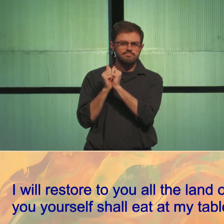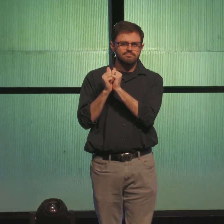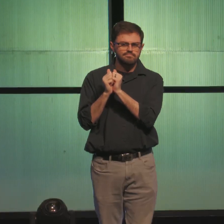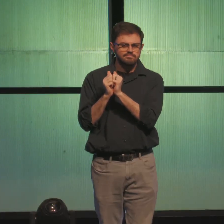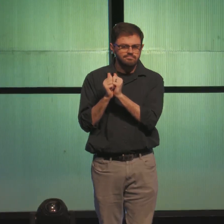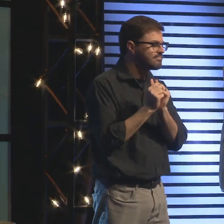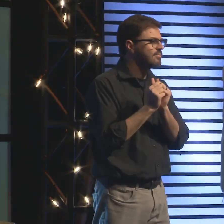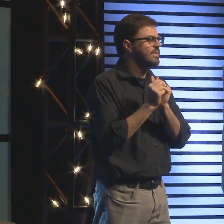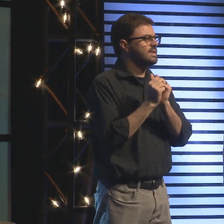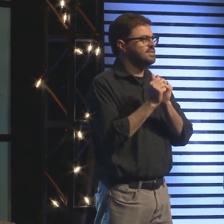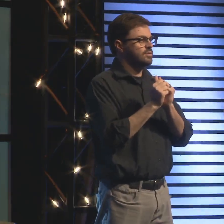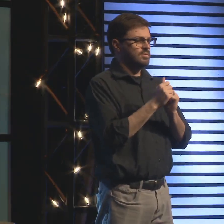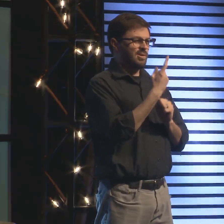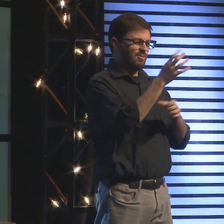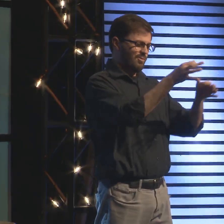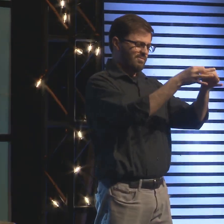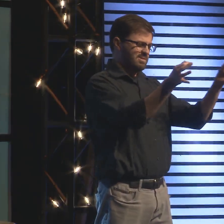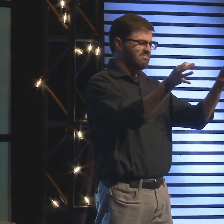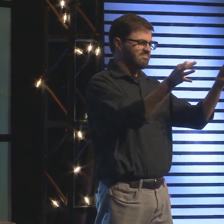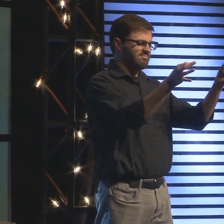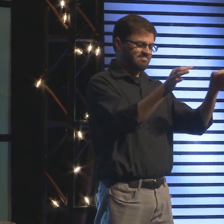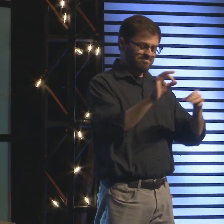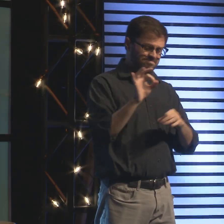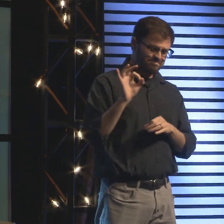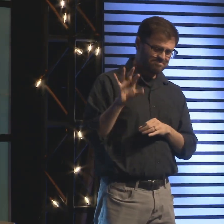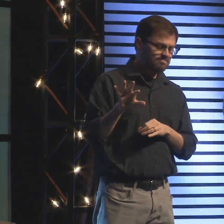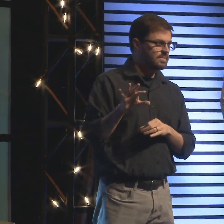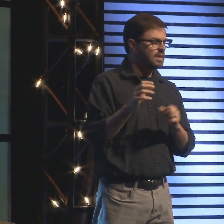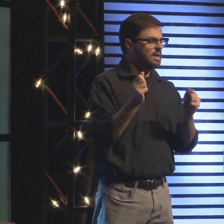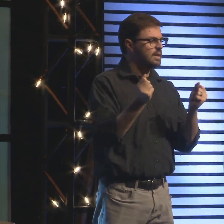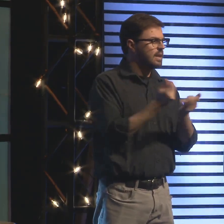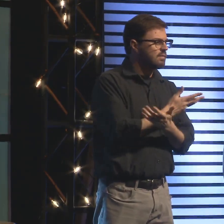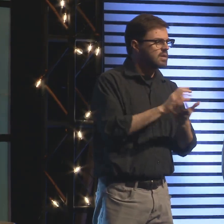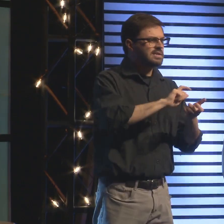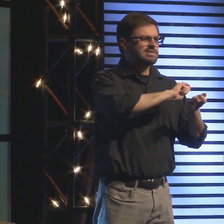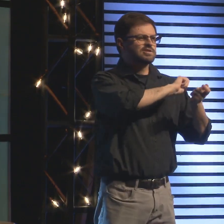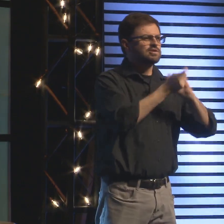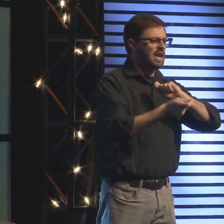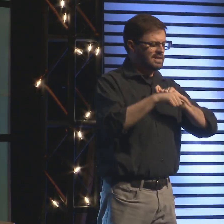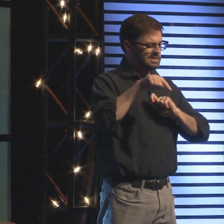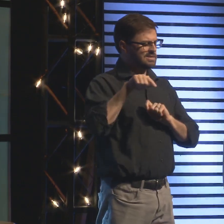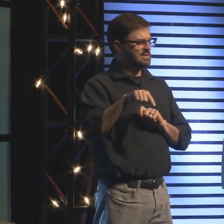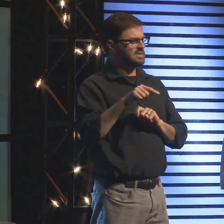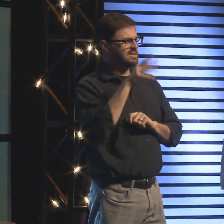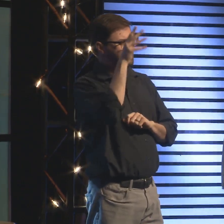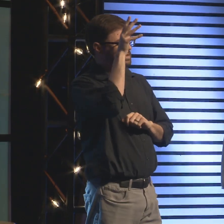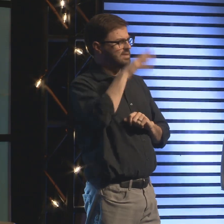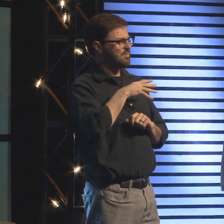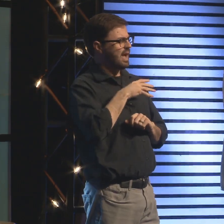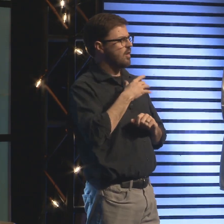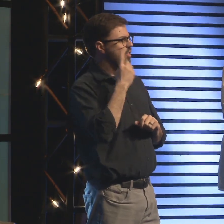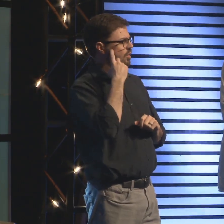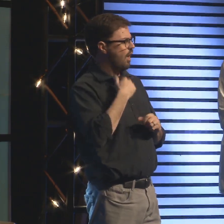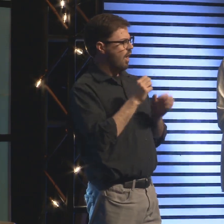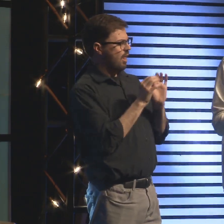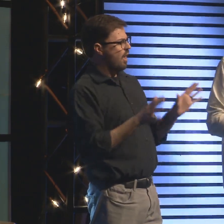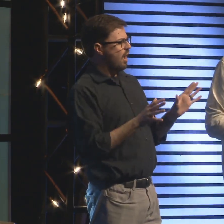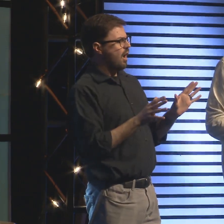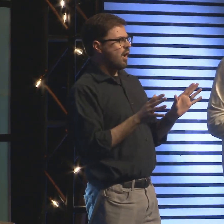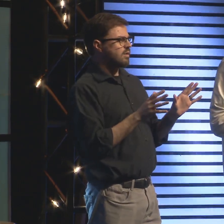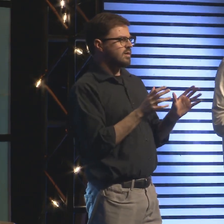And in a single sentence, everything changes. The man who saw himself as unworthy is given a seat of highest